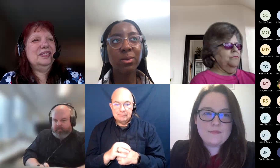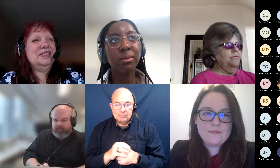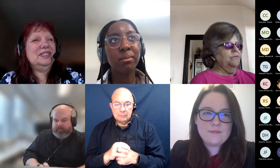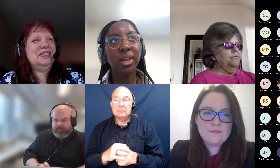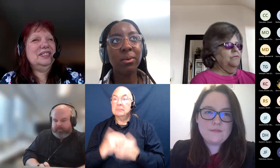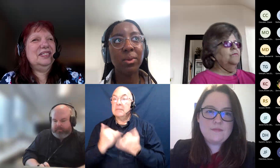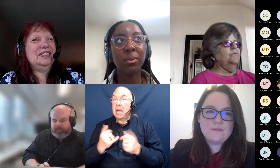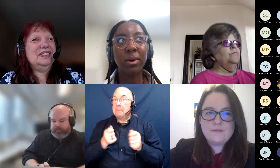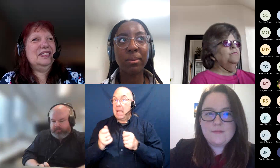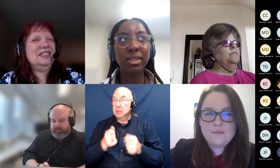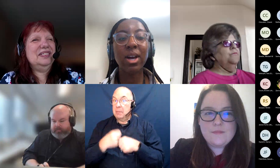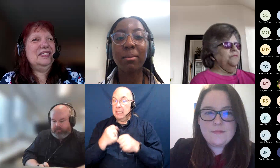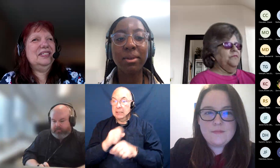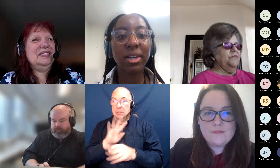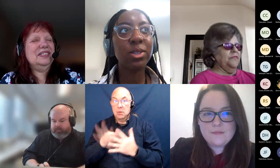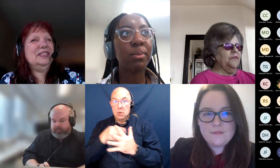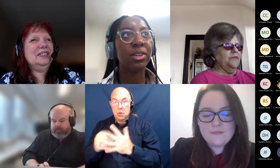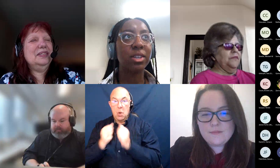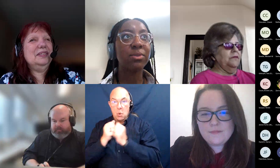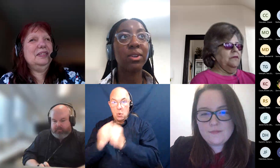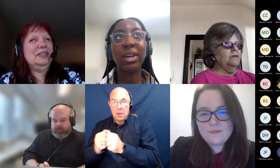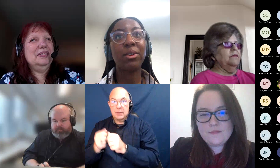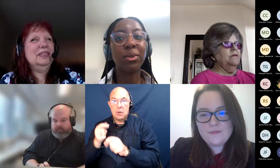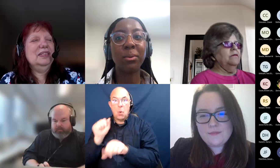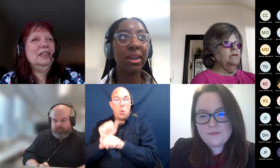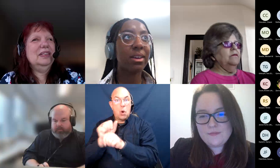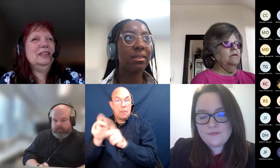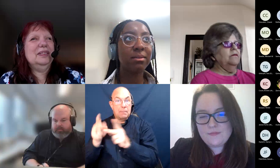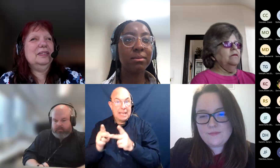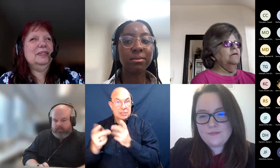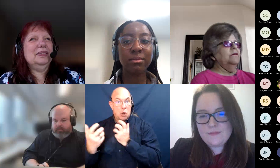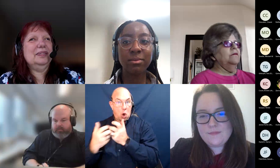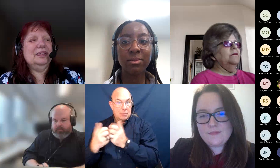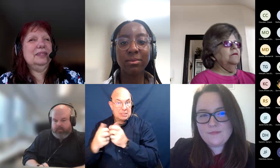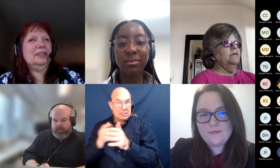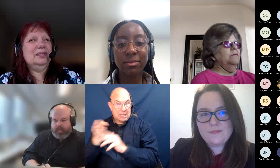manager schedules a meeting with the workplace accommodation specialist for later in the week.